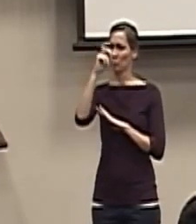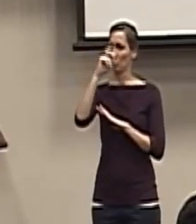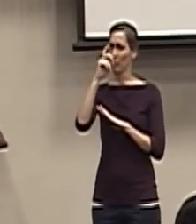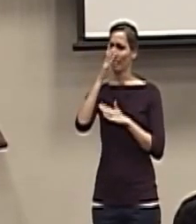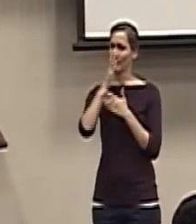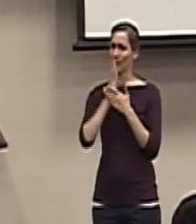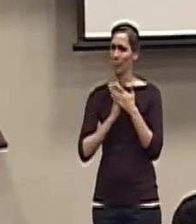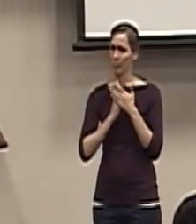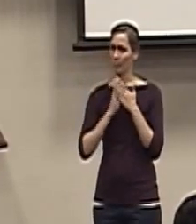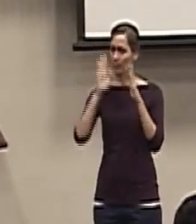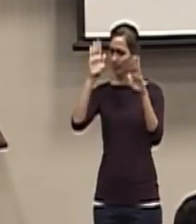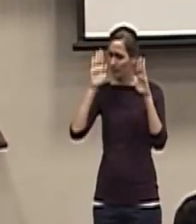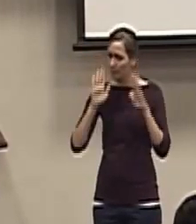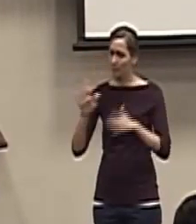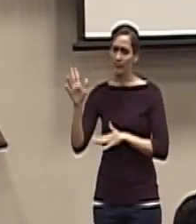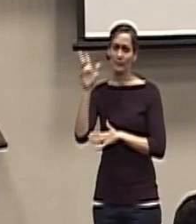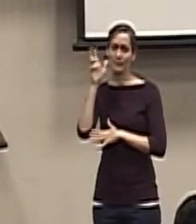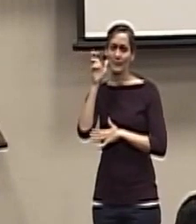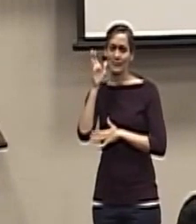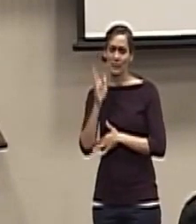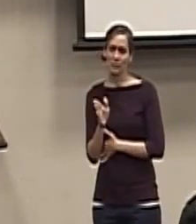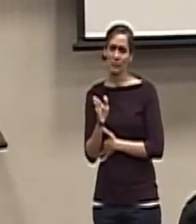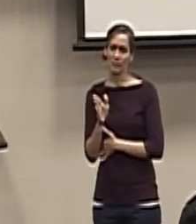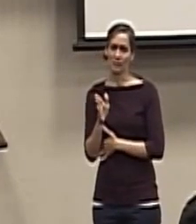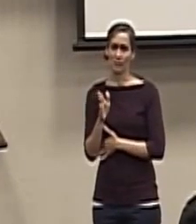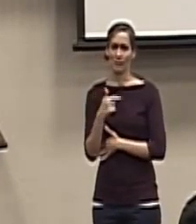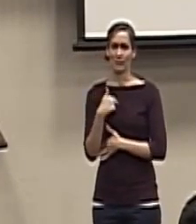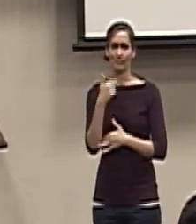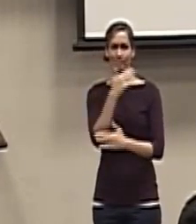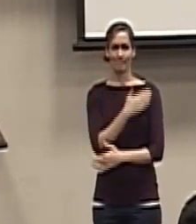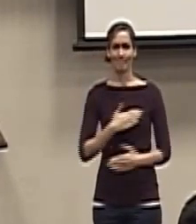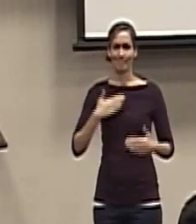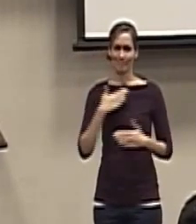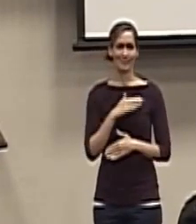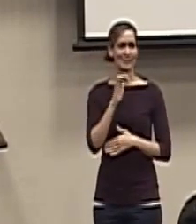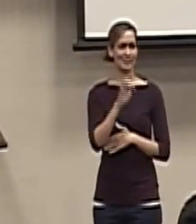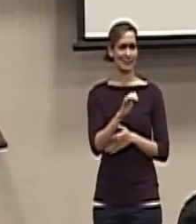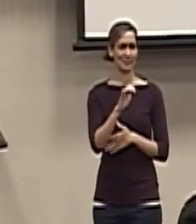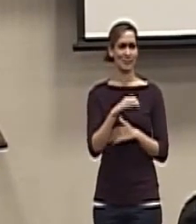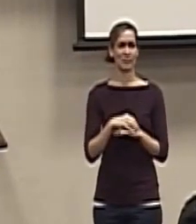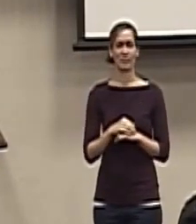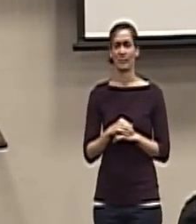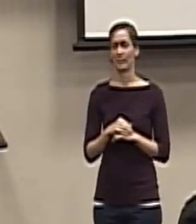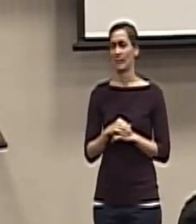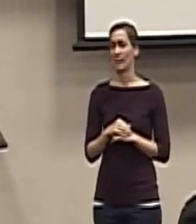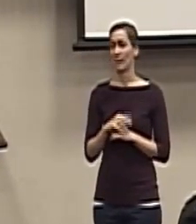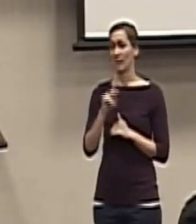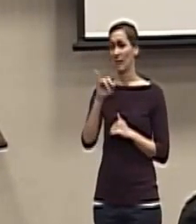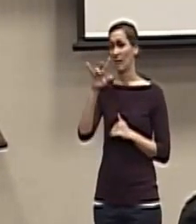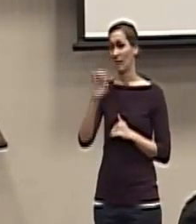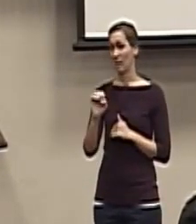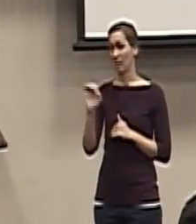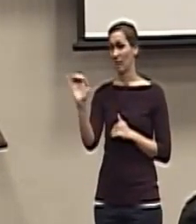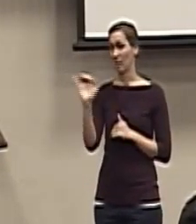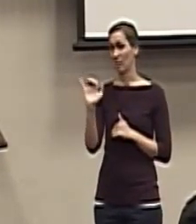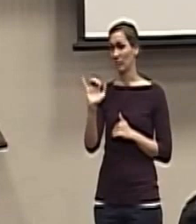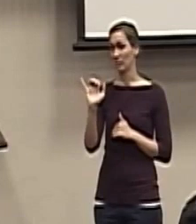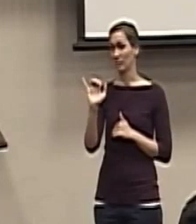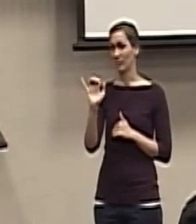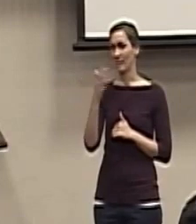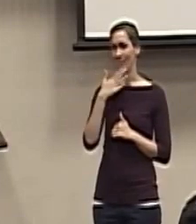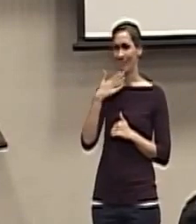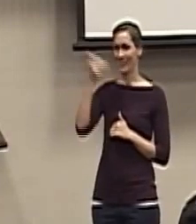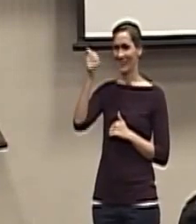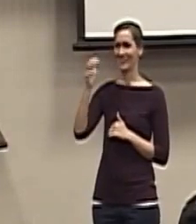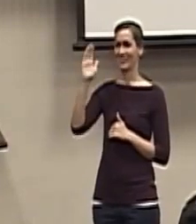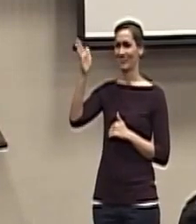great listener, always has been for me, and I've just appreciated that so very much. Kyle is also a much better